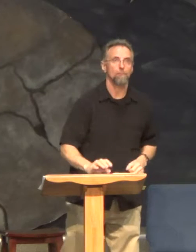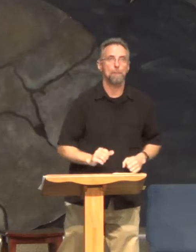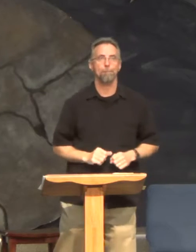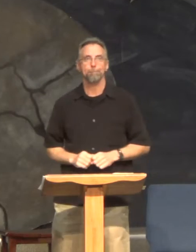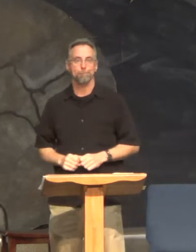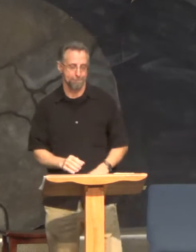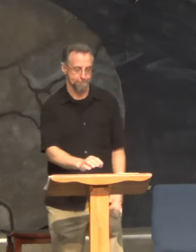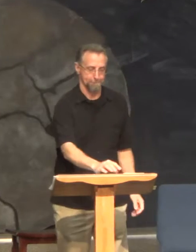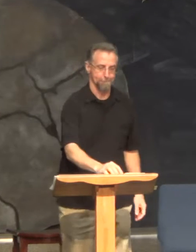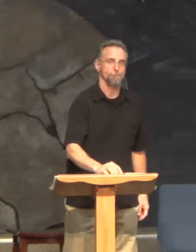perfection.